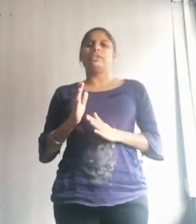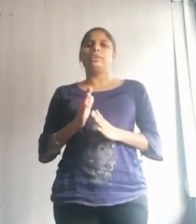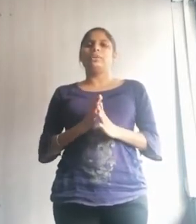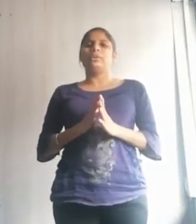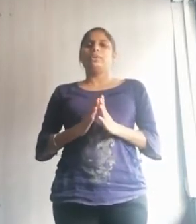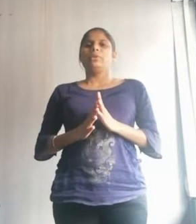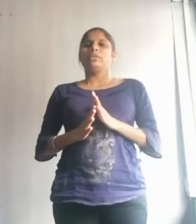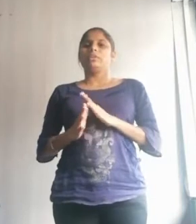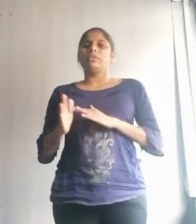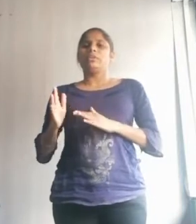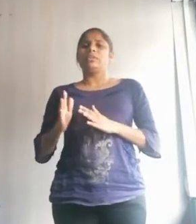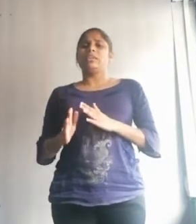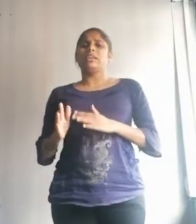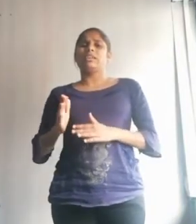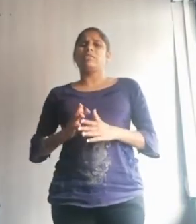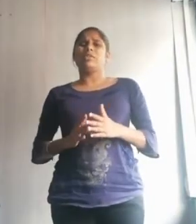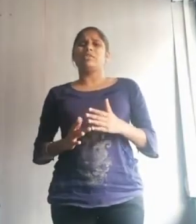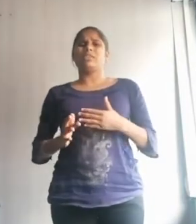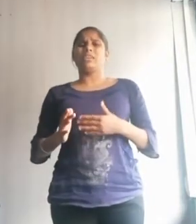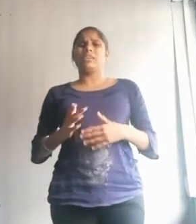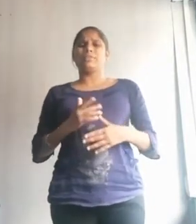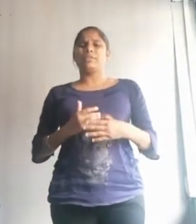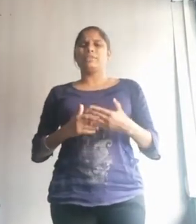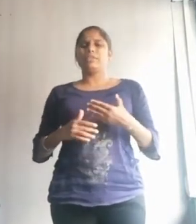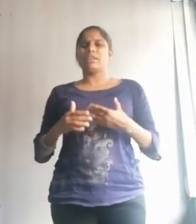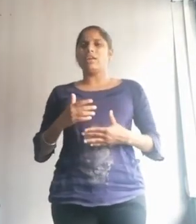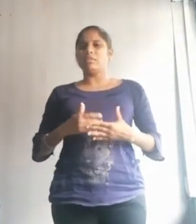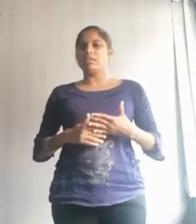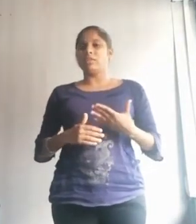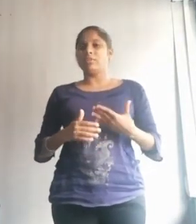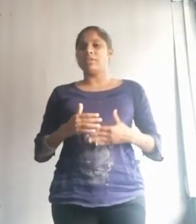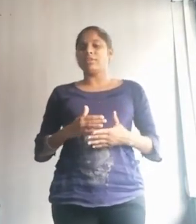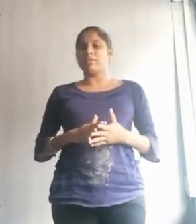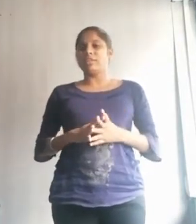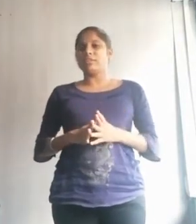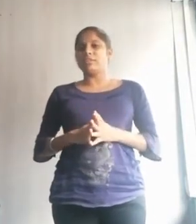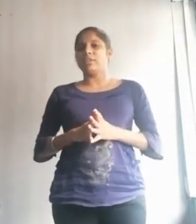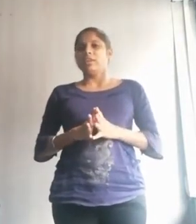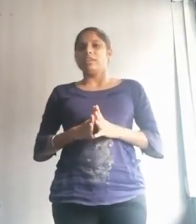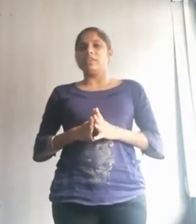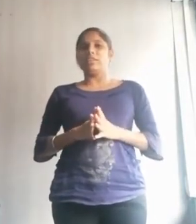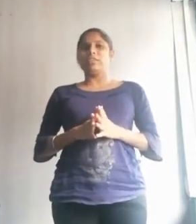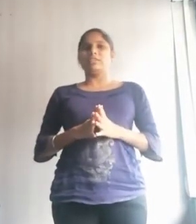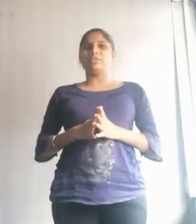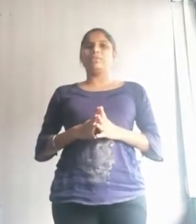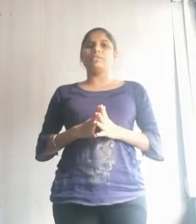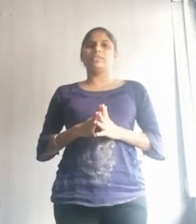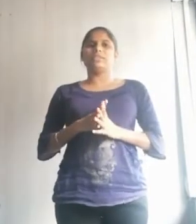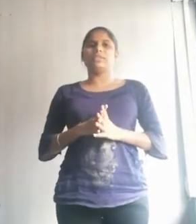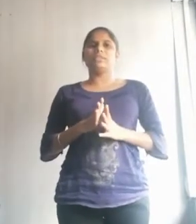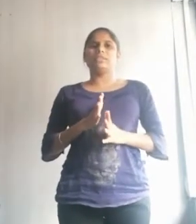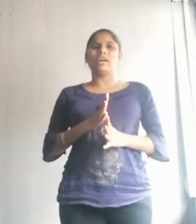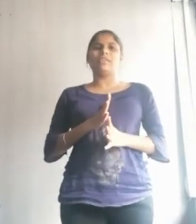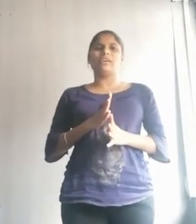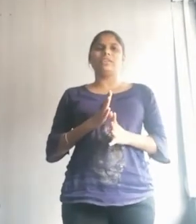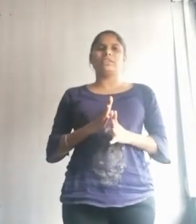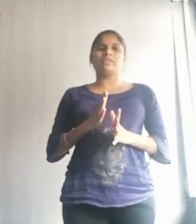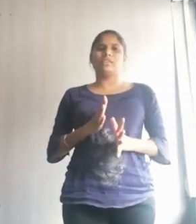Then they can be logical expression or other expression in this use in the Java each